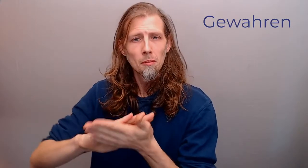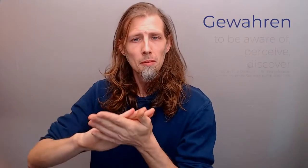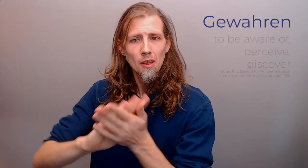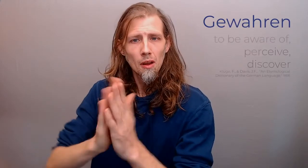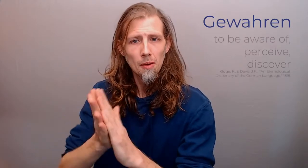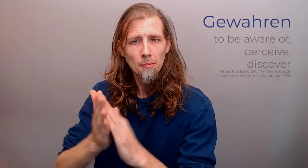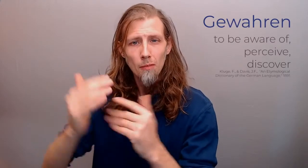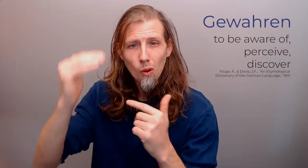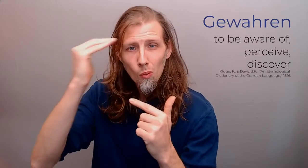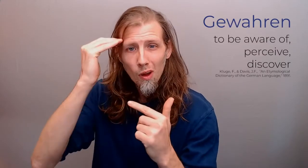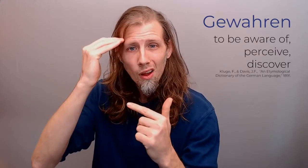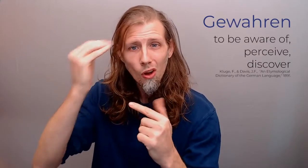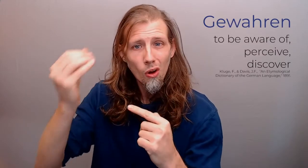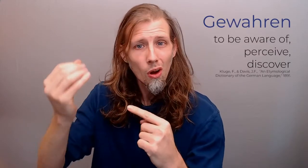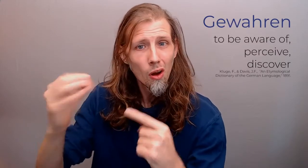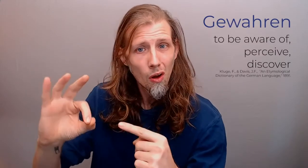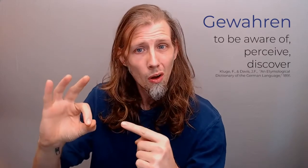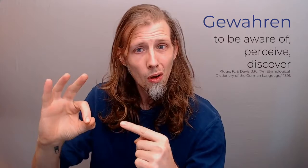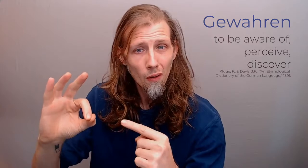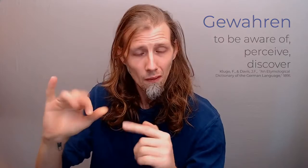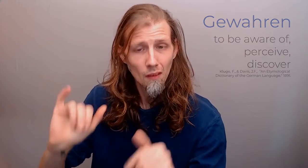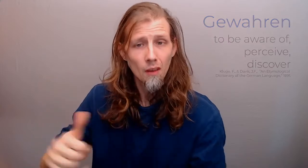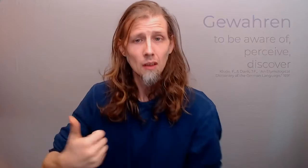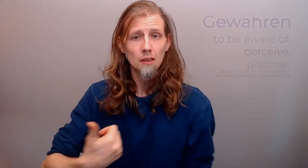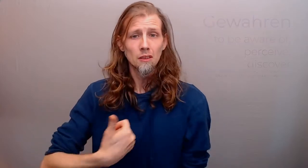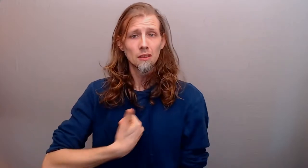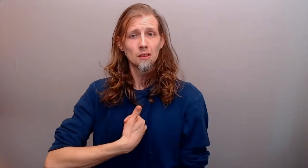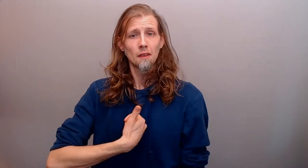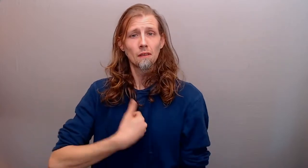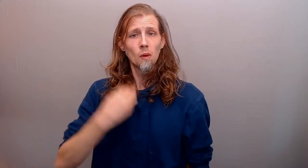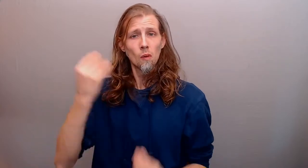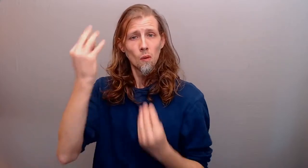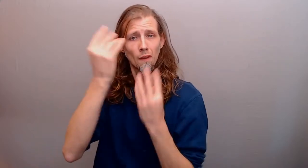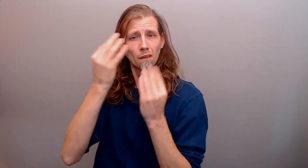which means to become aware of.